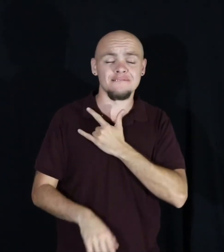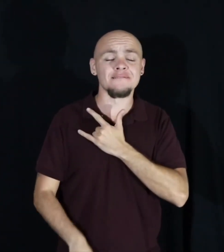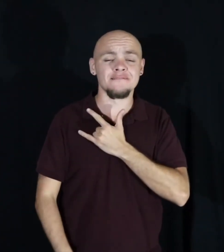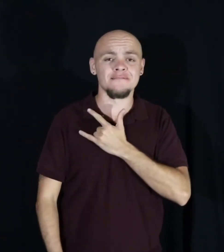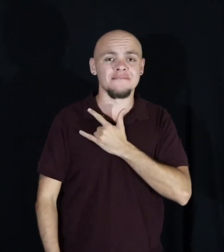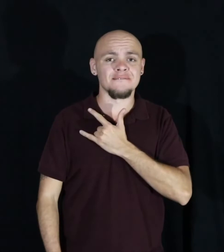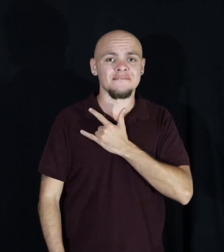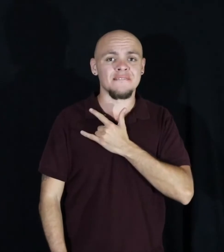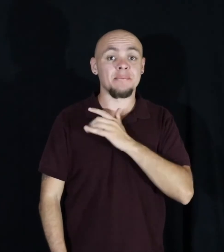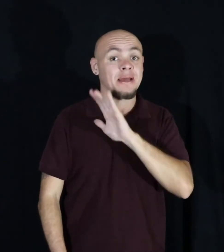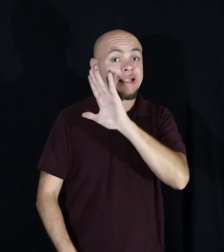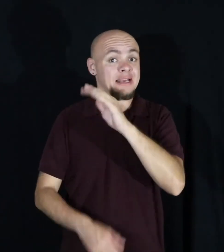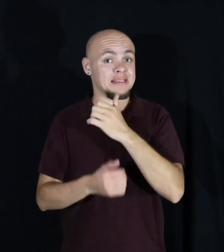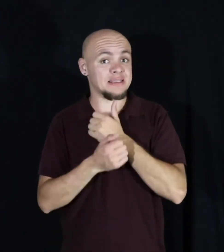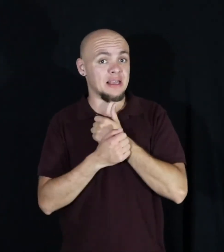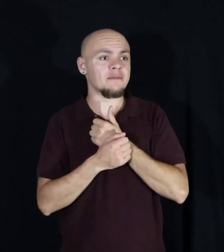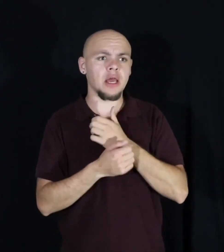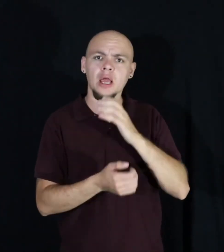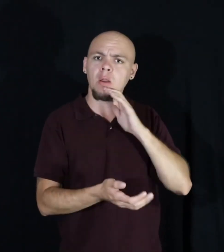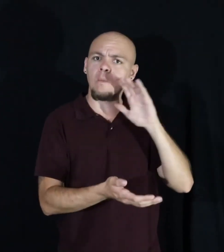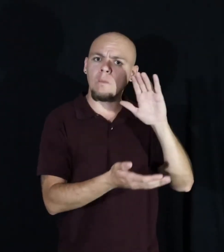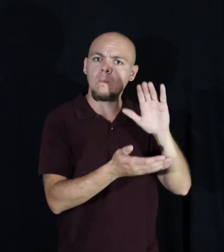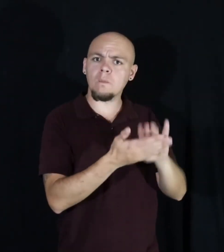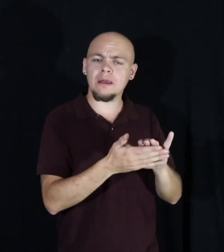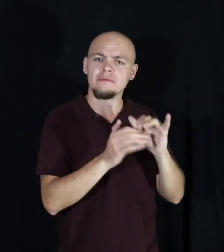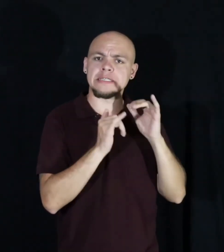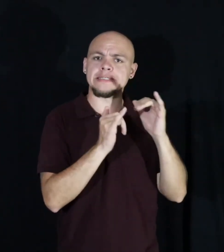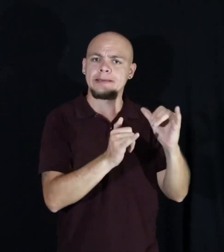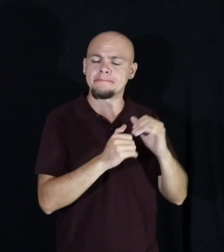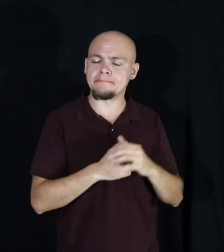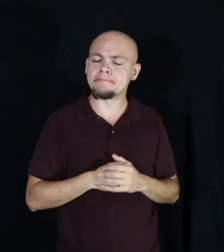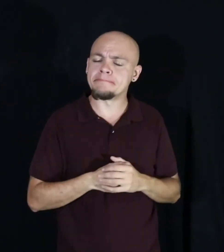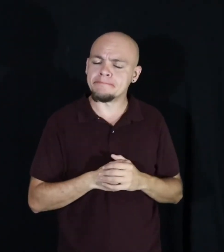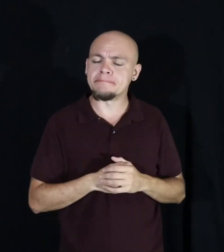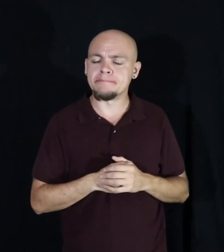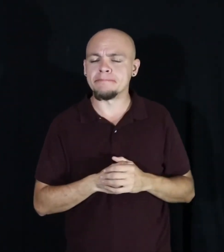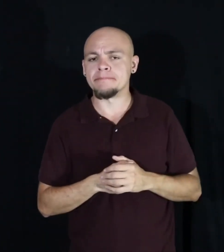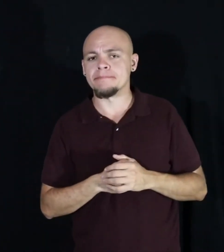And not only his love, but the love of a woman as well.